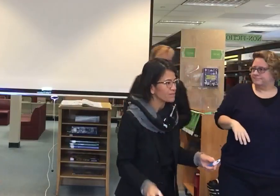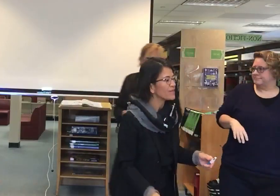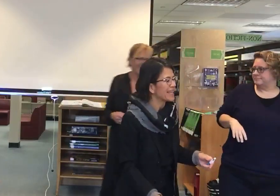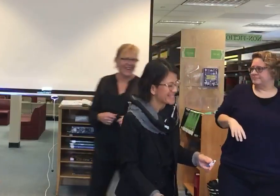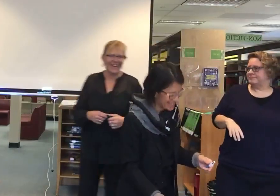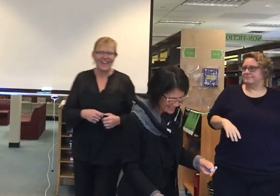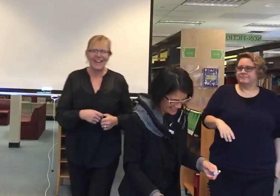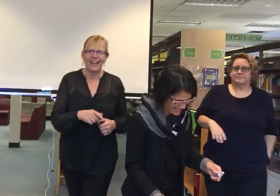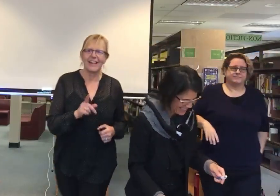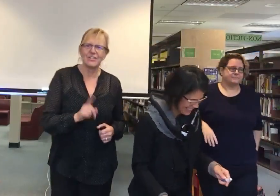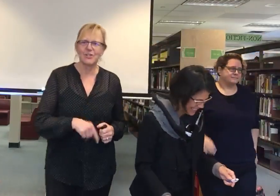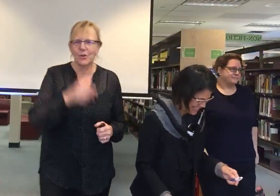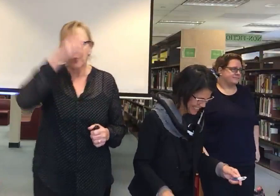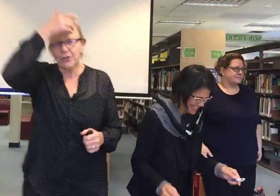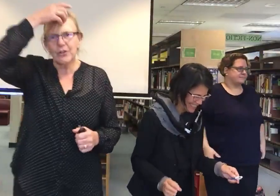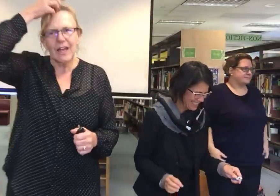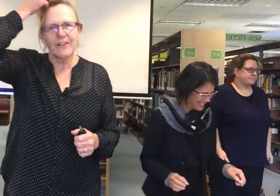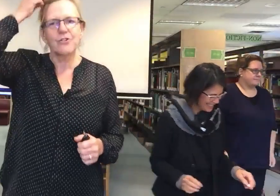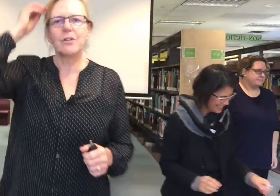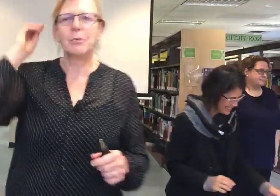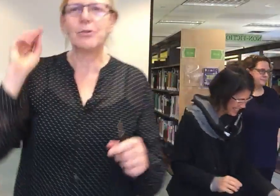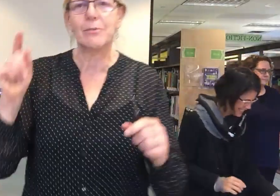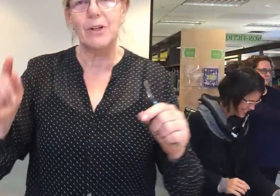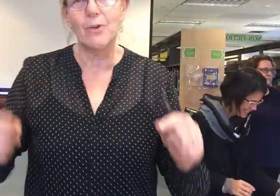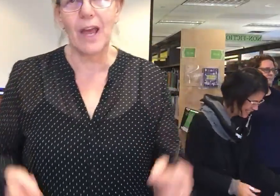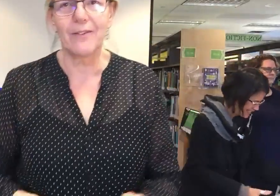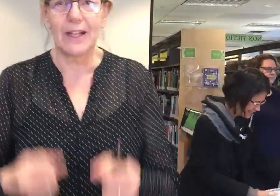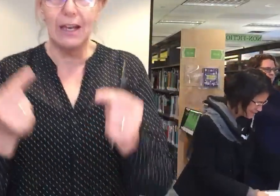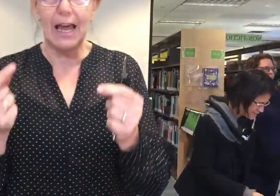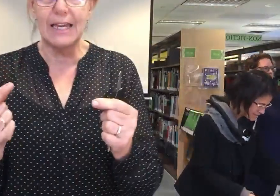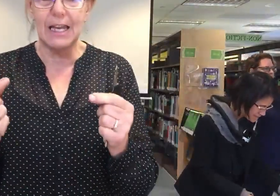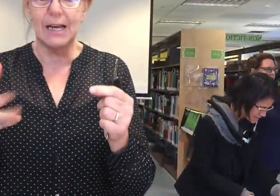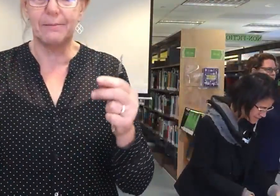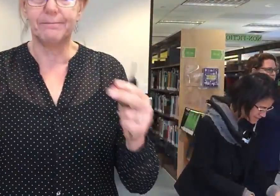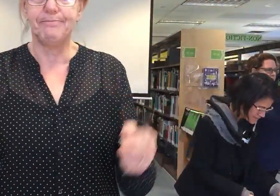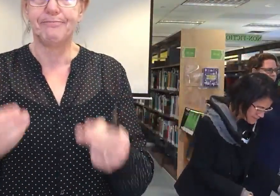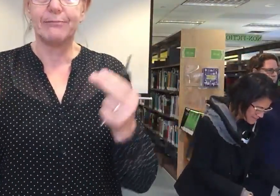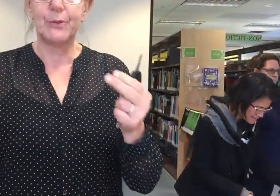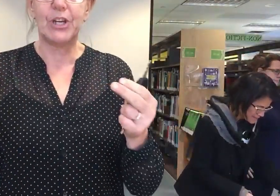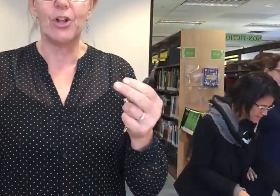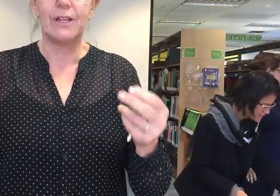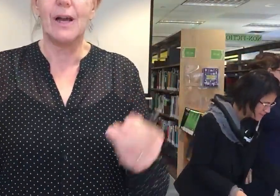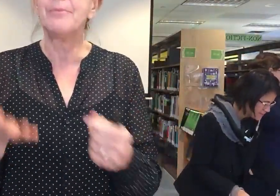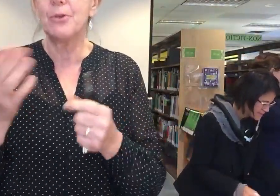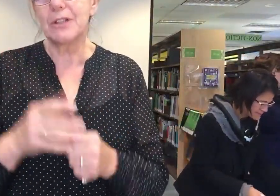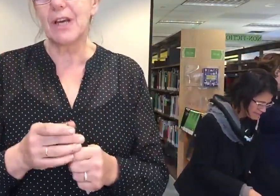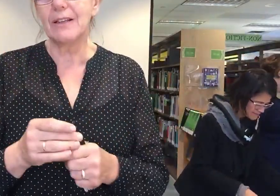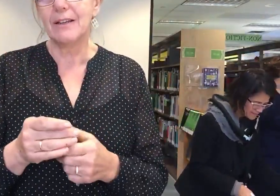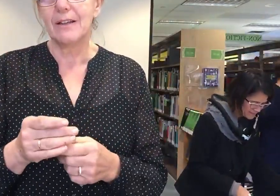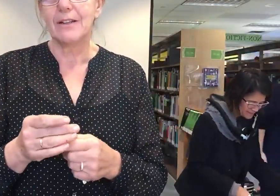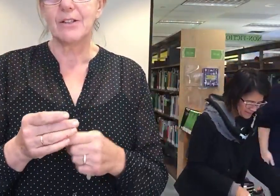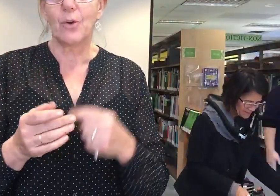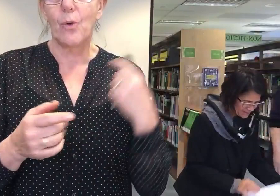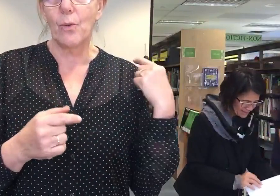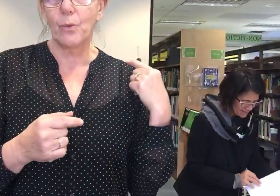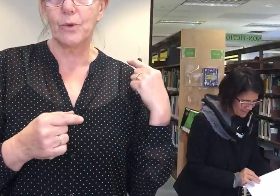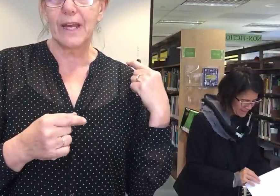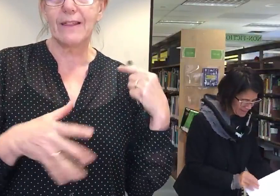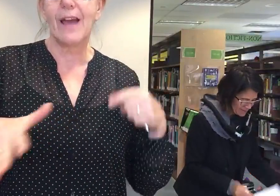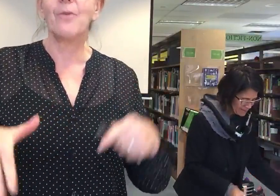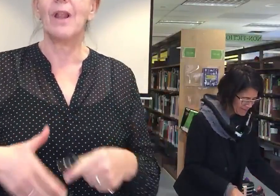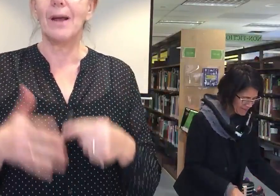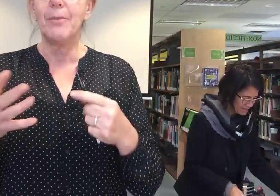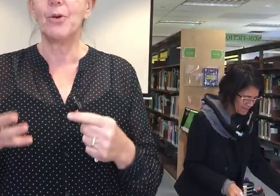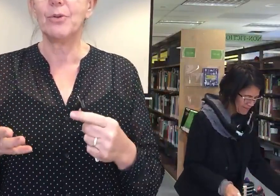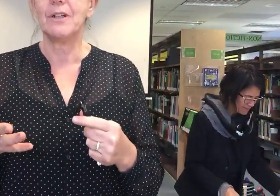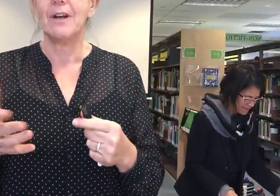sure. Yes. And so for you live streamers, we don't have it what do you call it, uploaded yet. So we'll